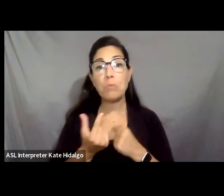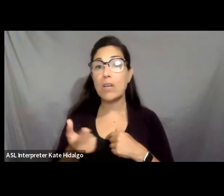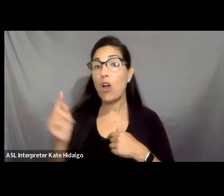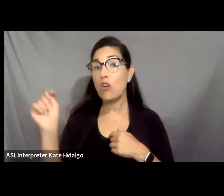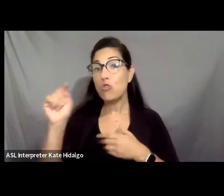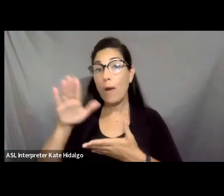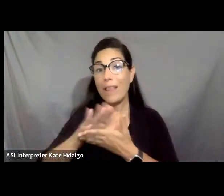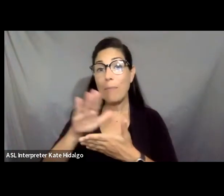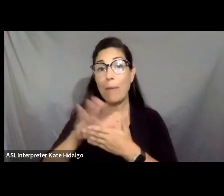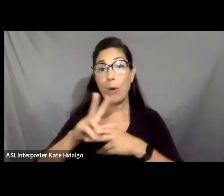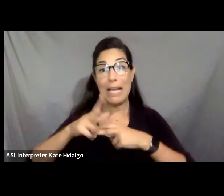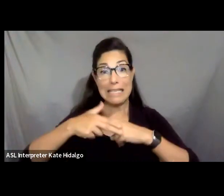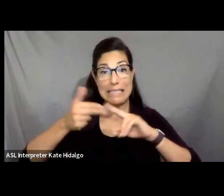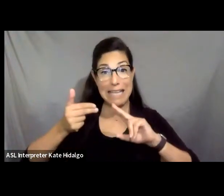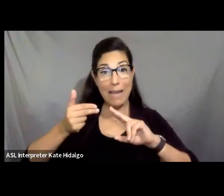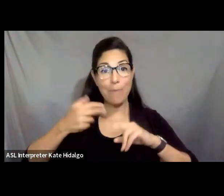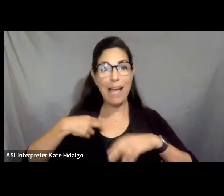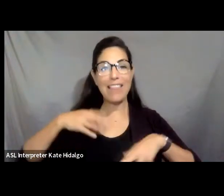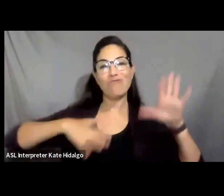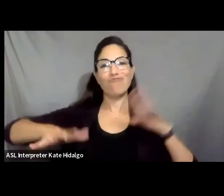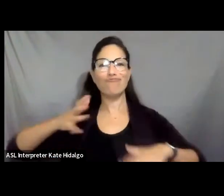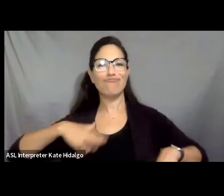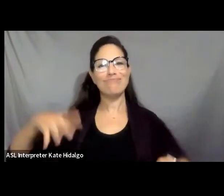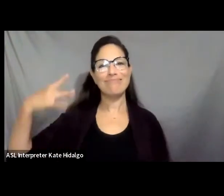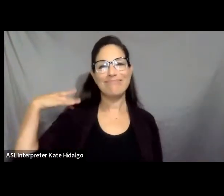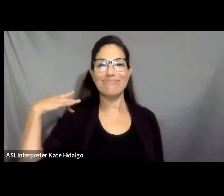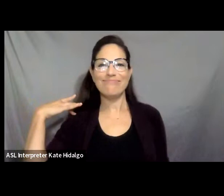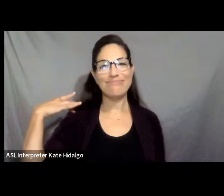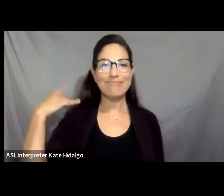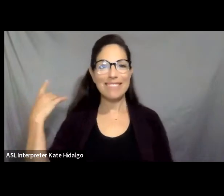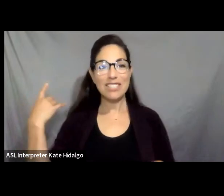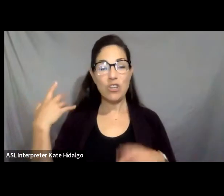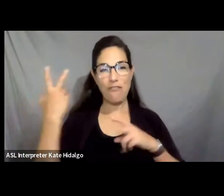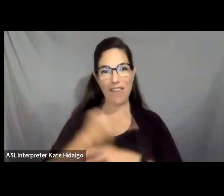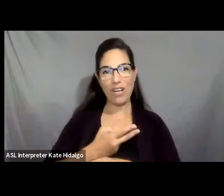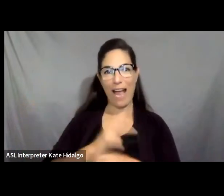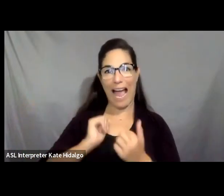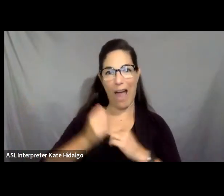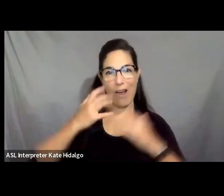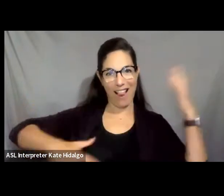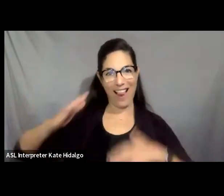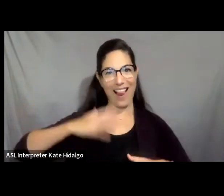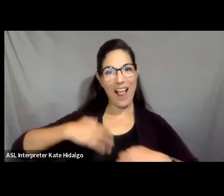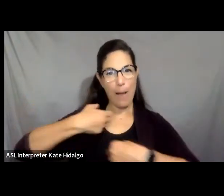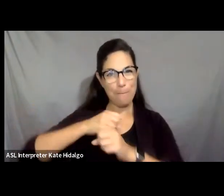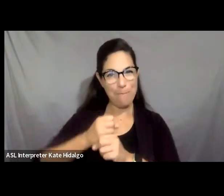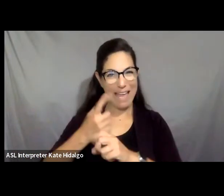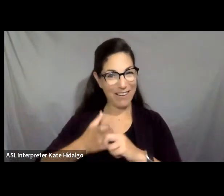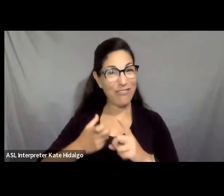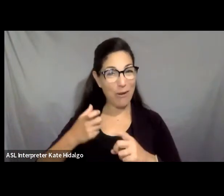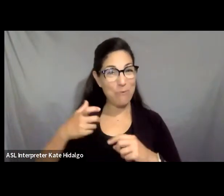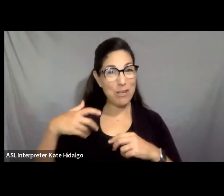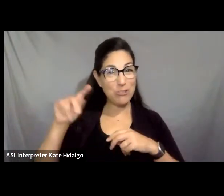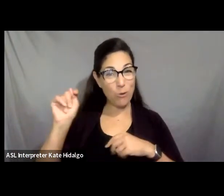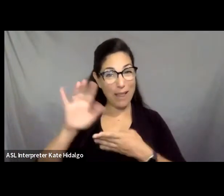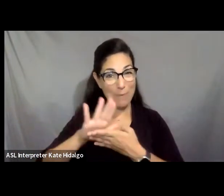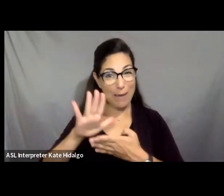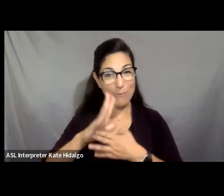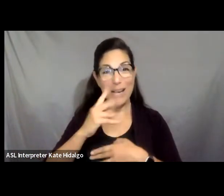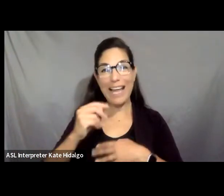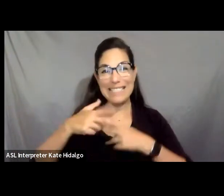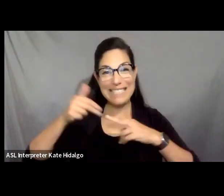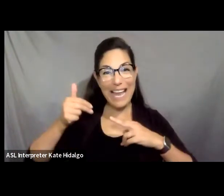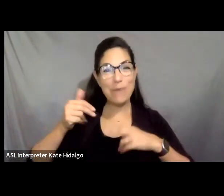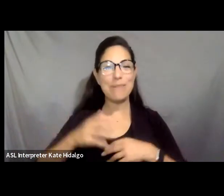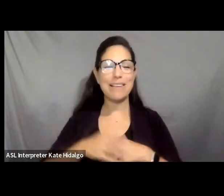some tape, and then having a fashion show because they have to figure out an outfit. It was hilarious and they were all into it. And then